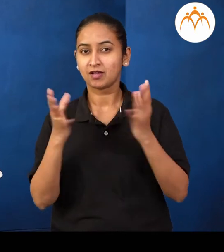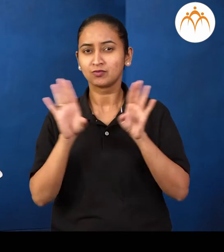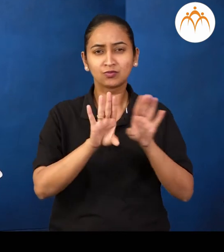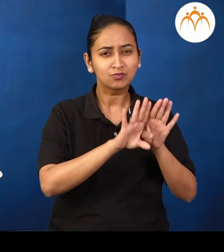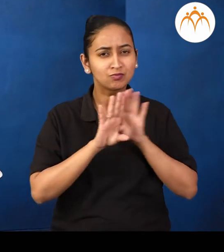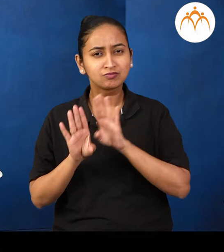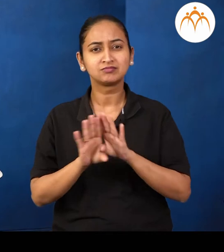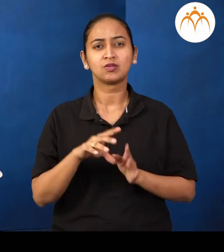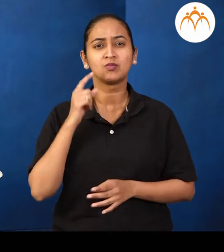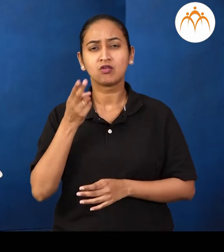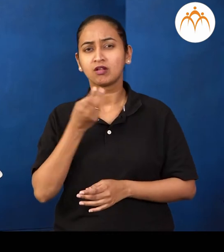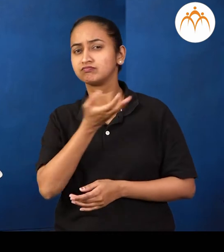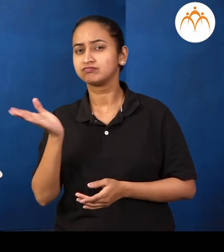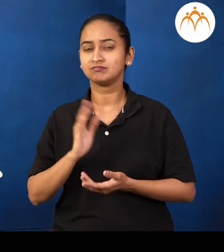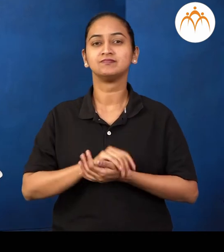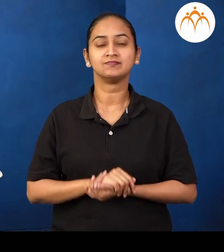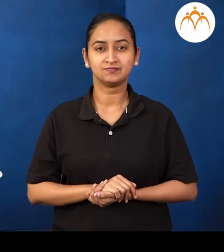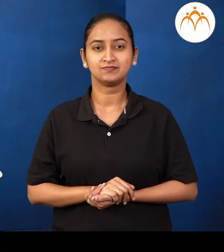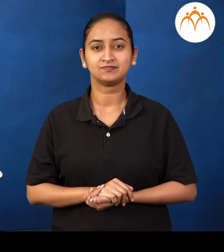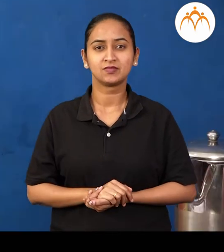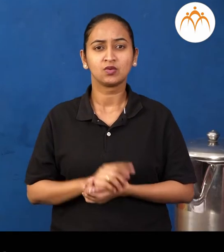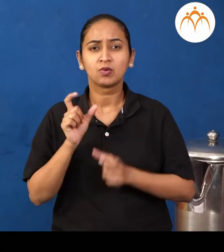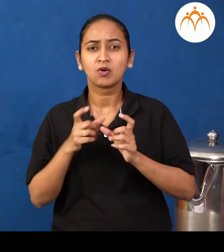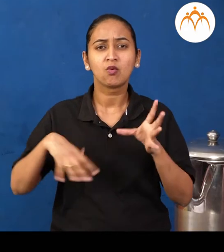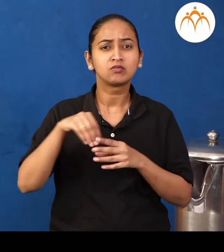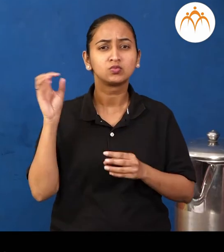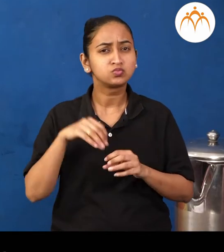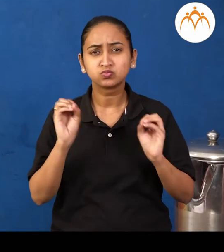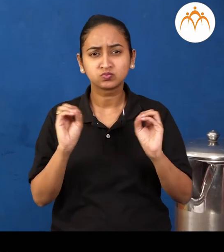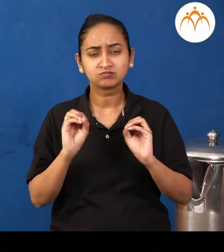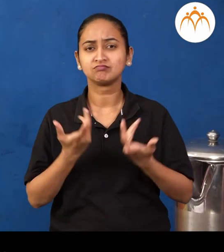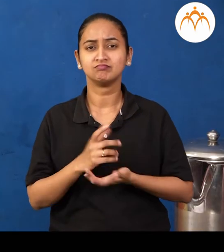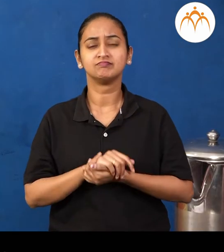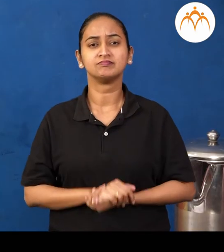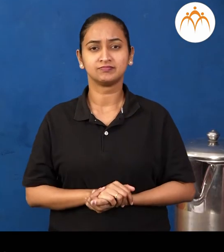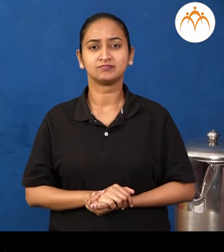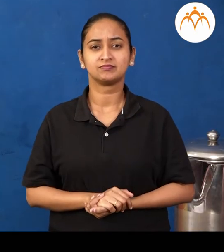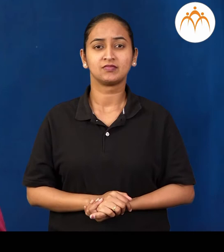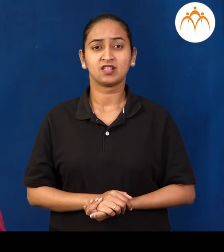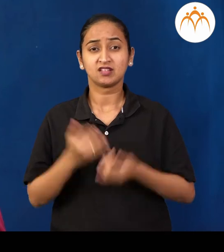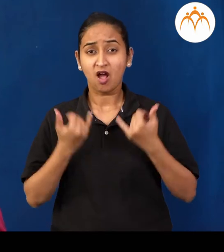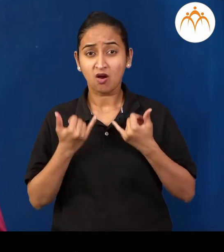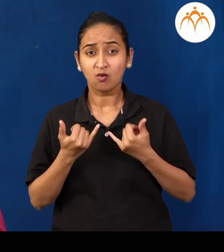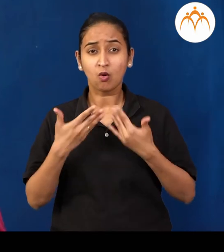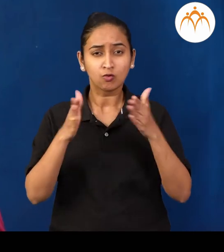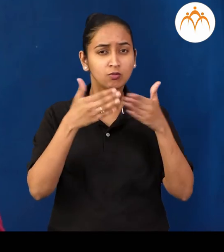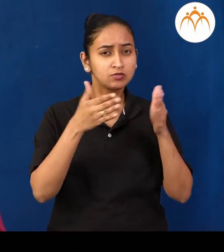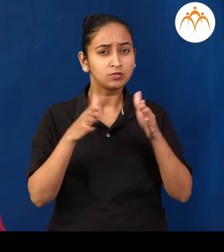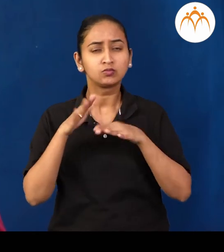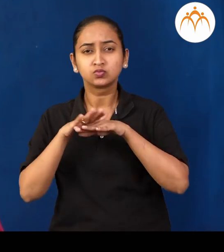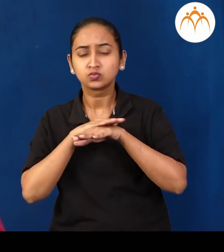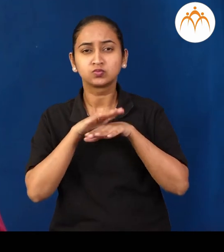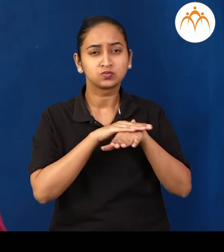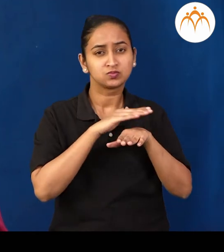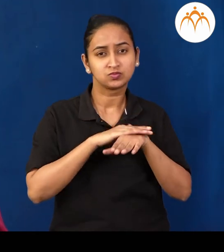time? Oh yes, dear. Restaurants were closed for so many days. Yes, no